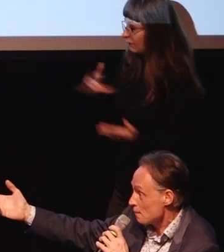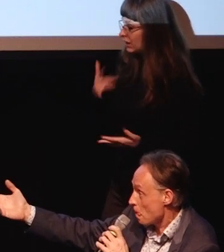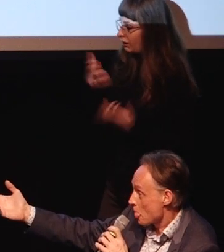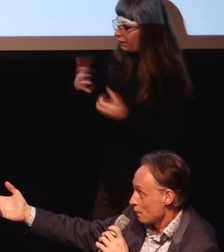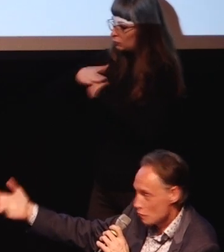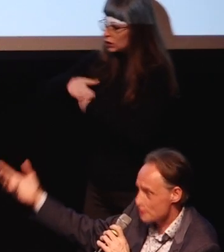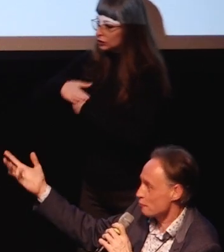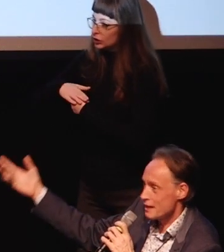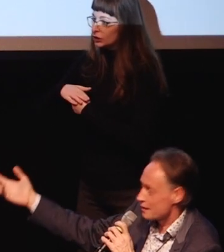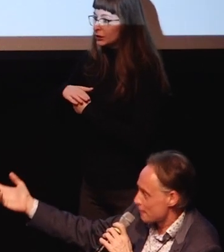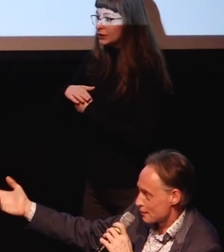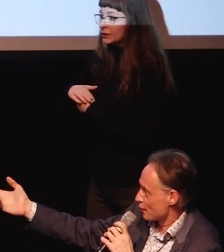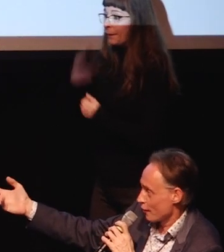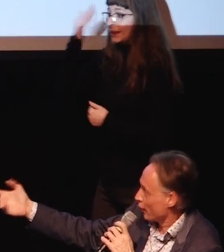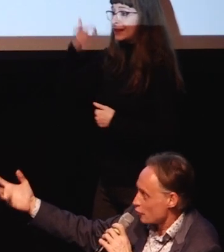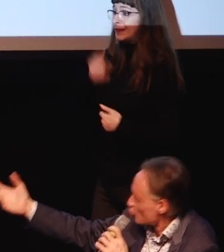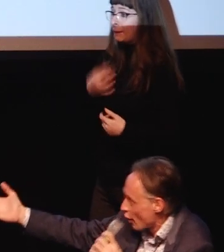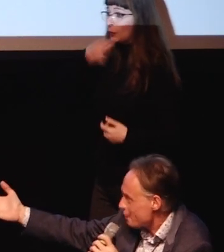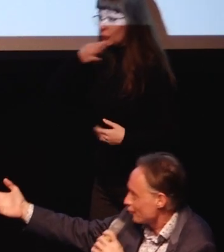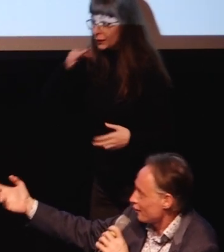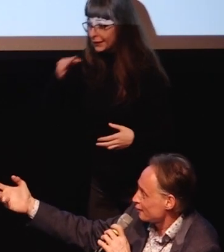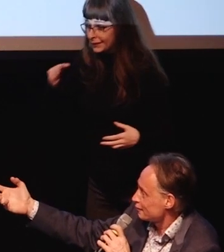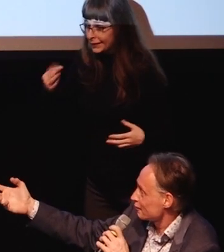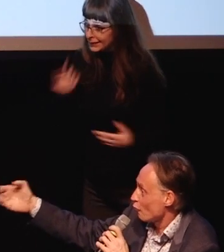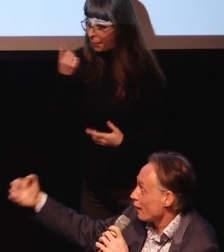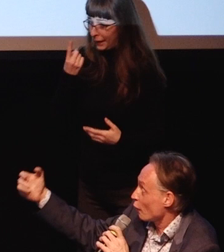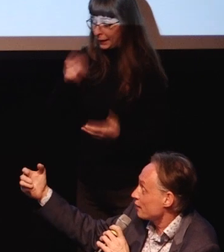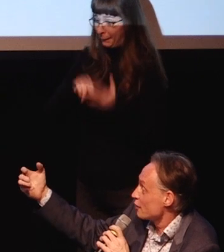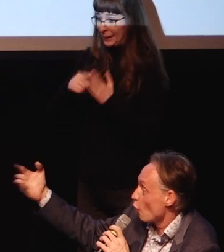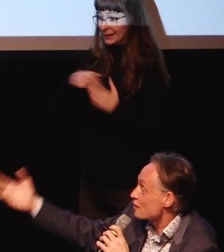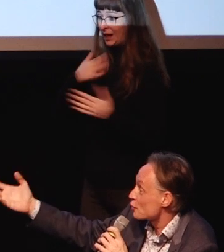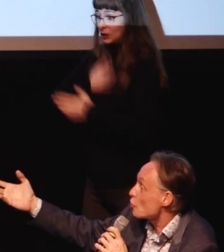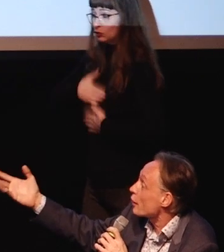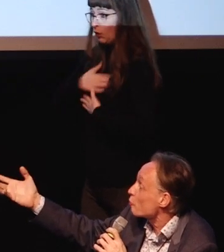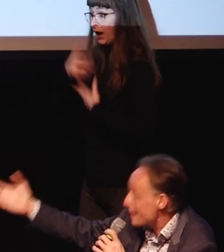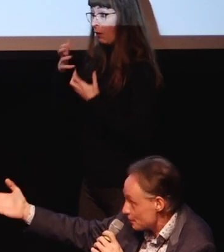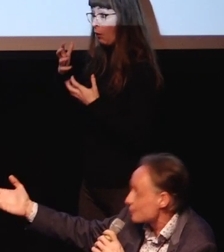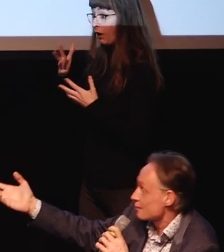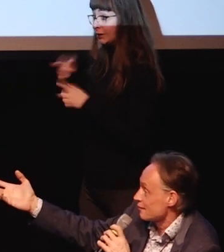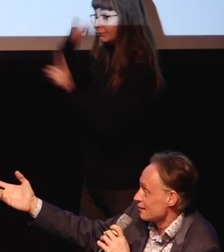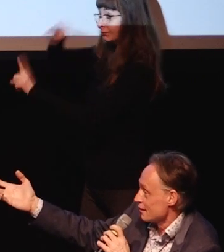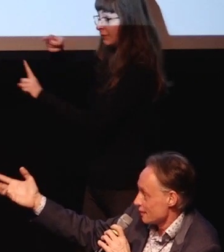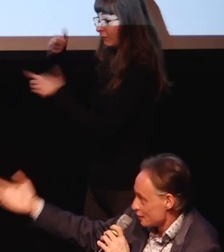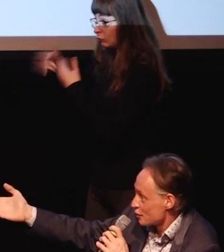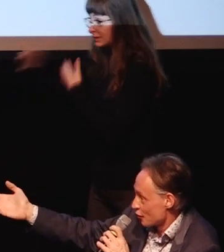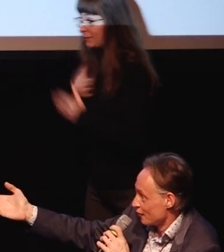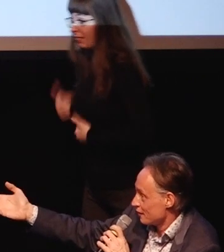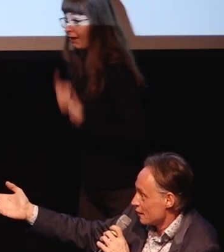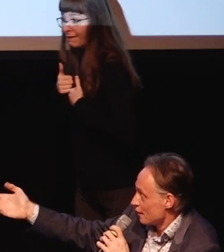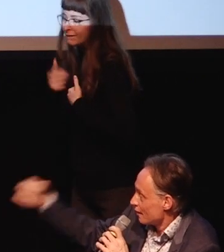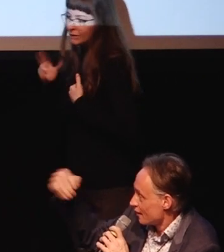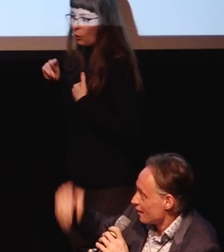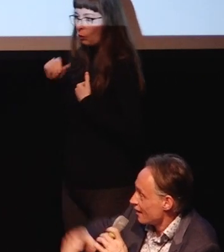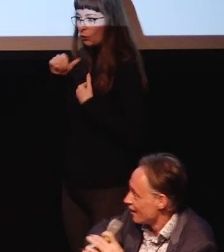something doesn't mean it's necessarily what you enjoy or what you want to do or what you're meant to do.